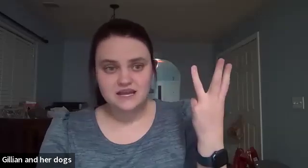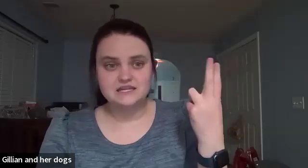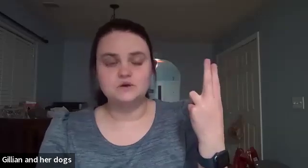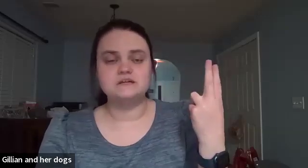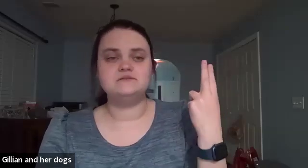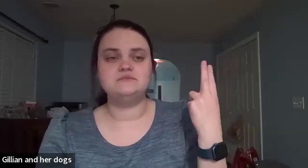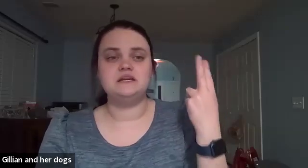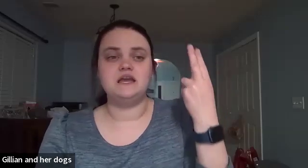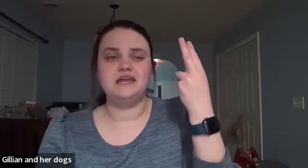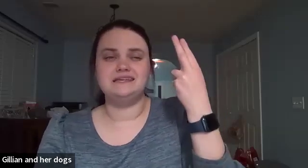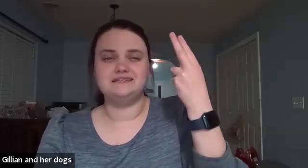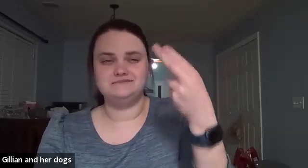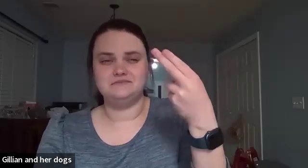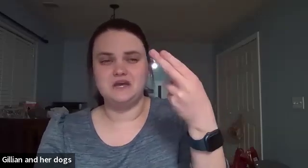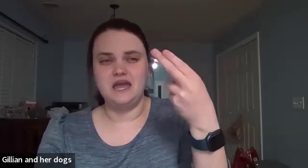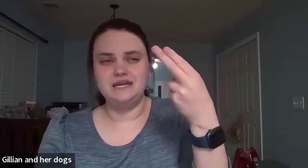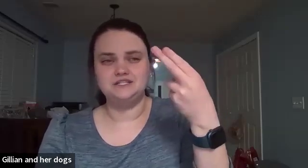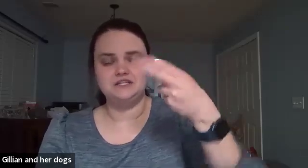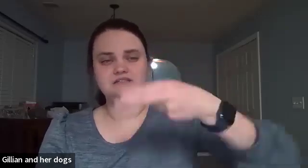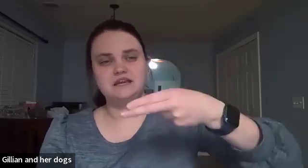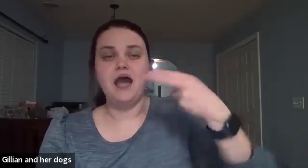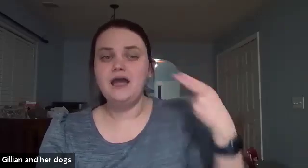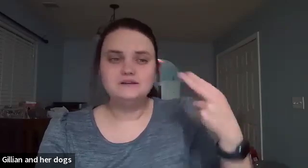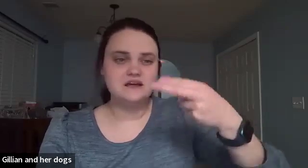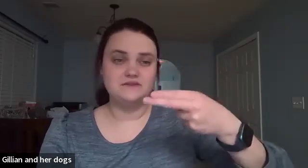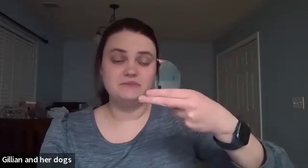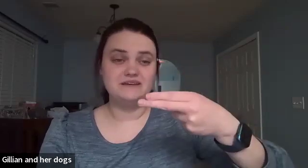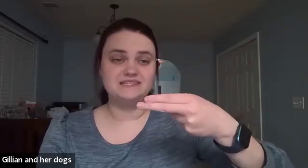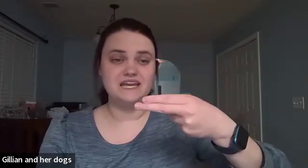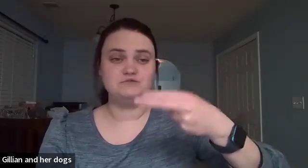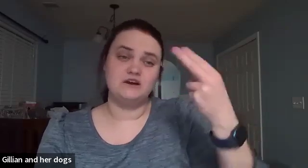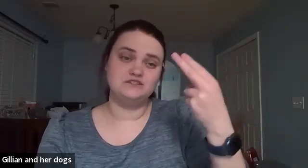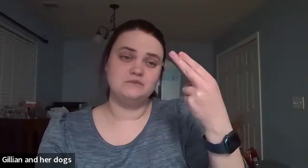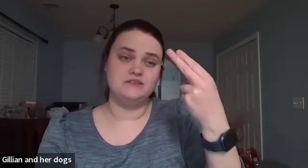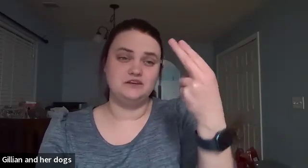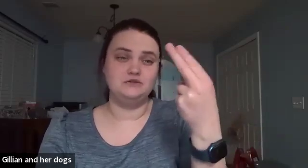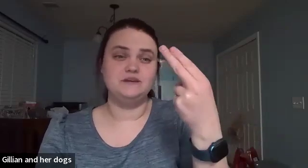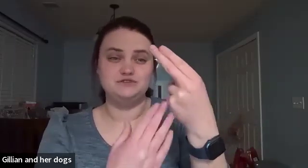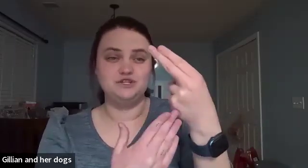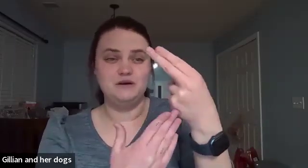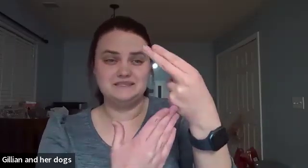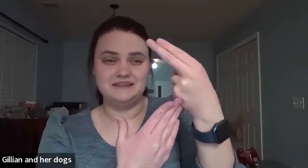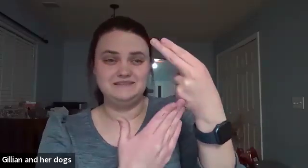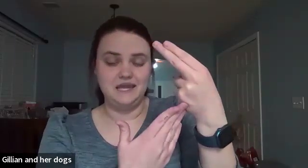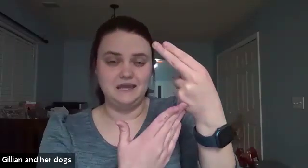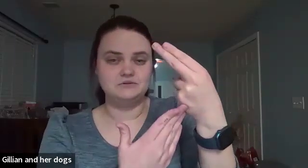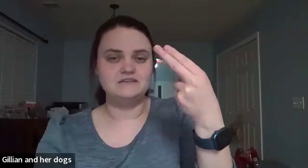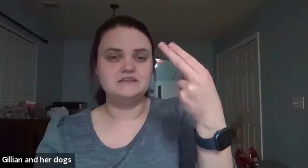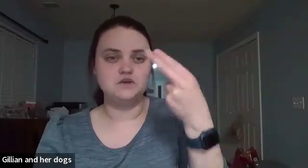Thursday is going to be, it's the H. It's like, I always thought of it being as the H, but it also can be the U because you do have it slightly angled like this